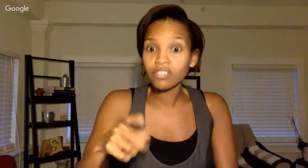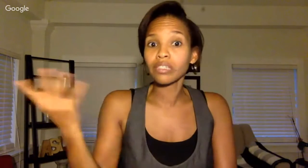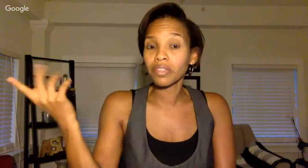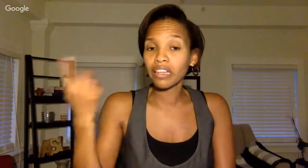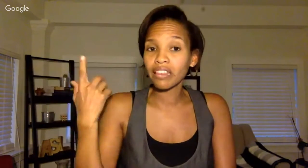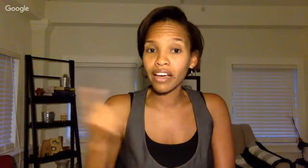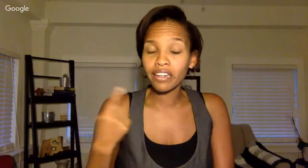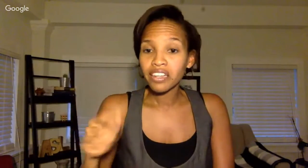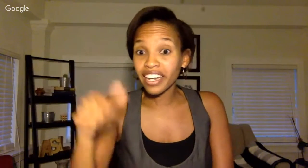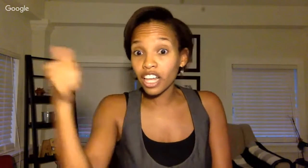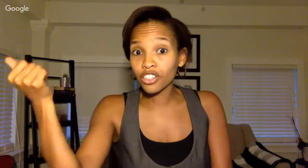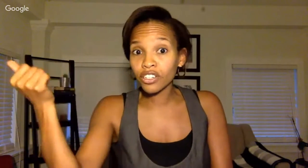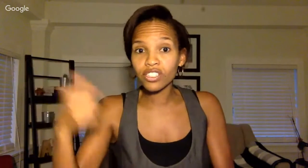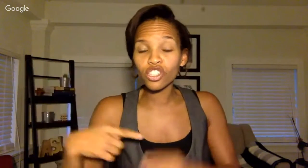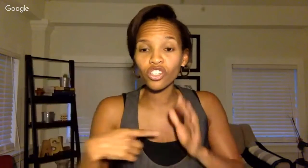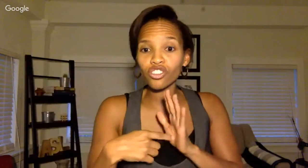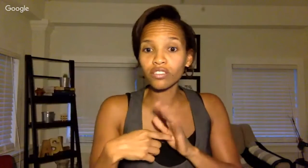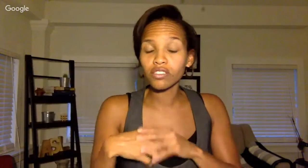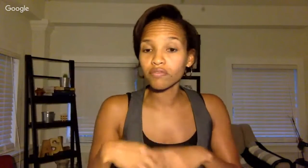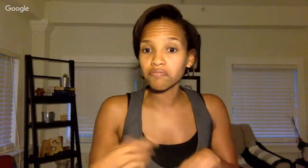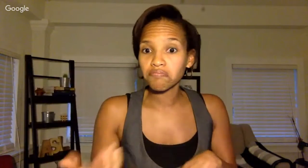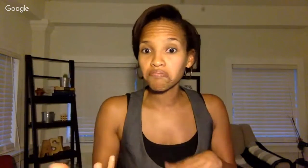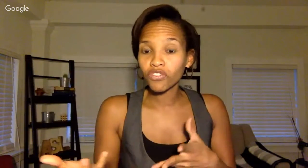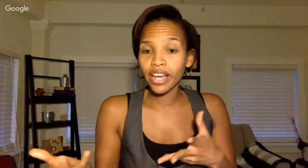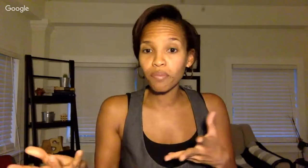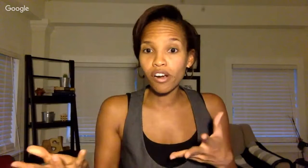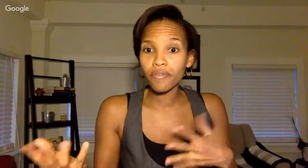something like that. Any other suggestions for that part?